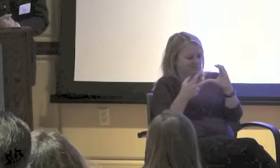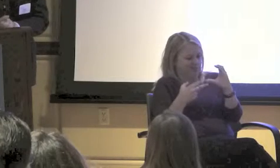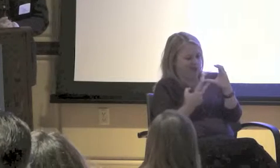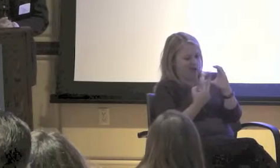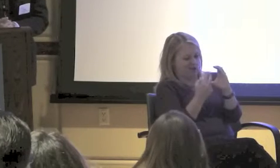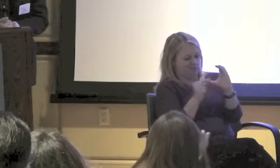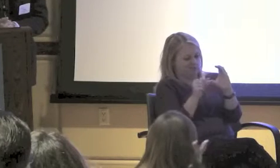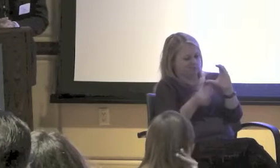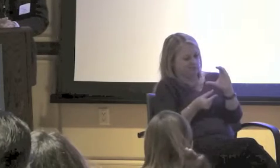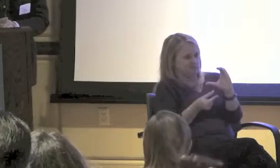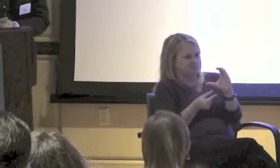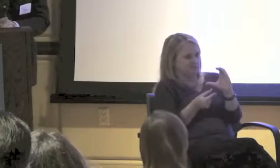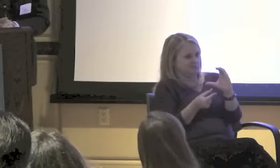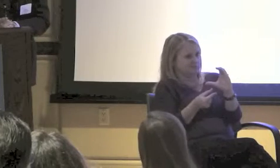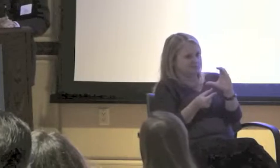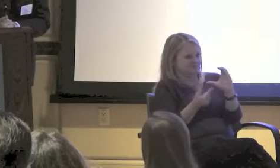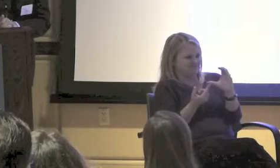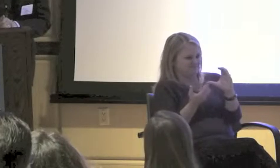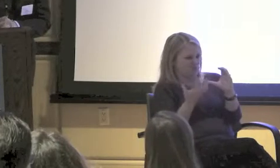to